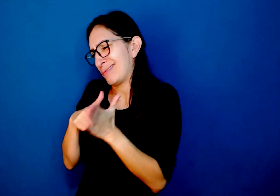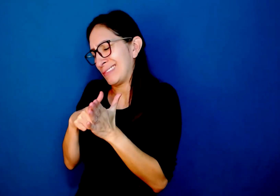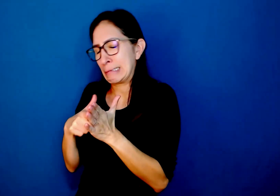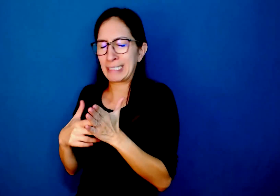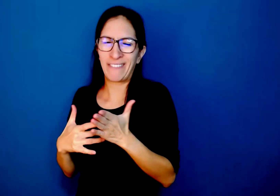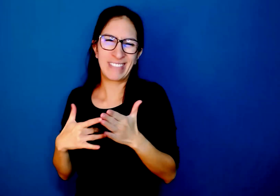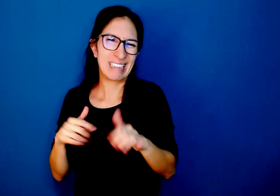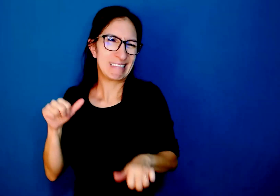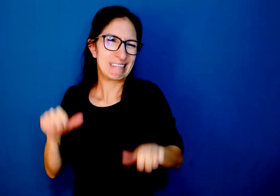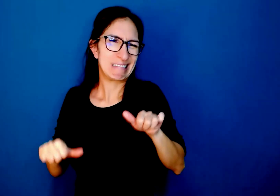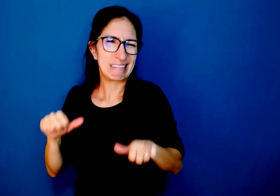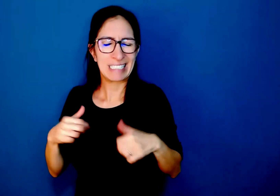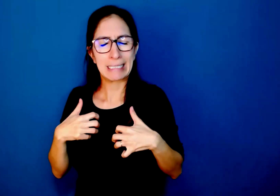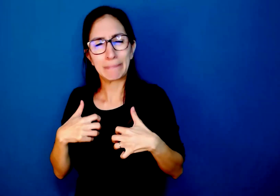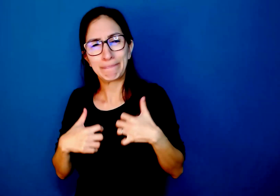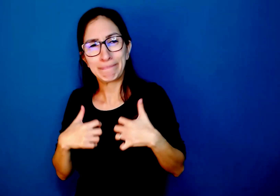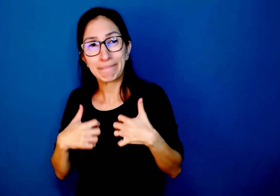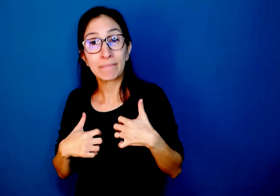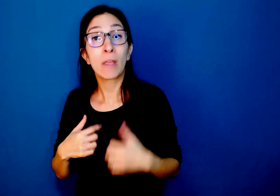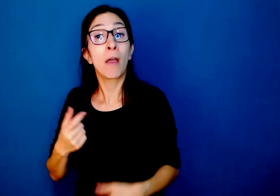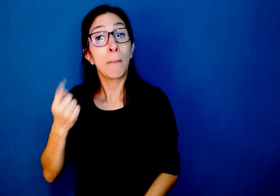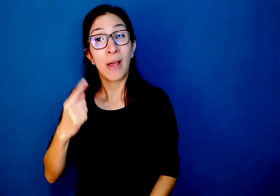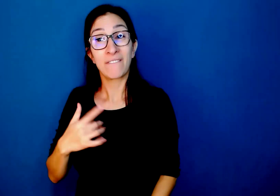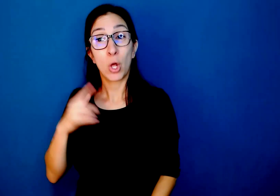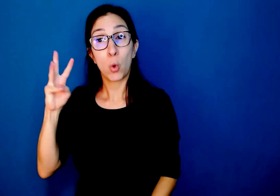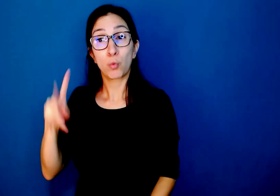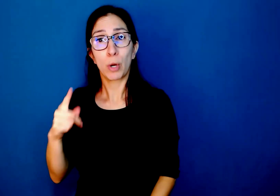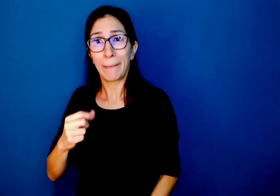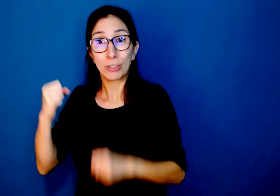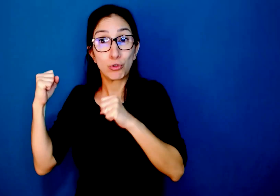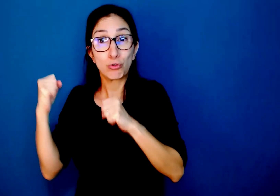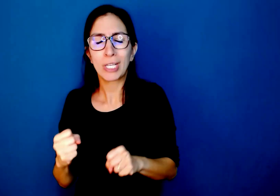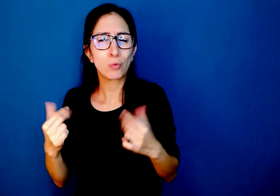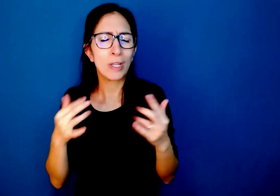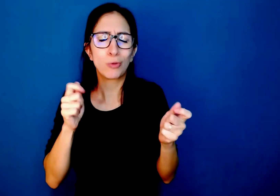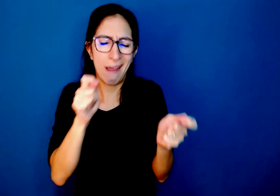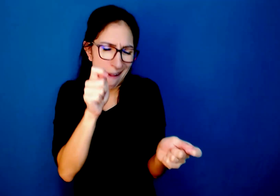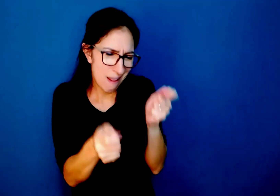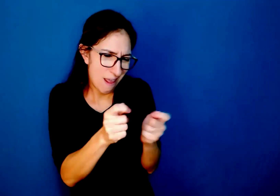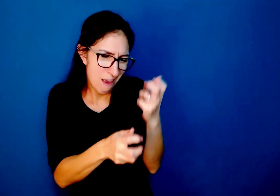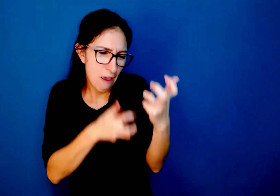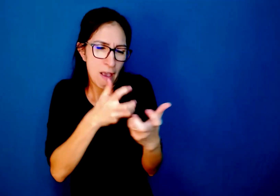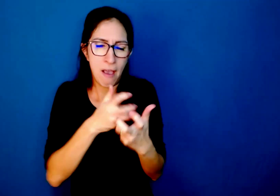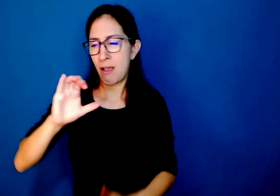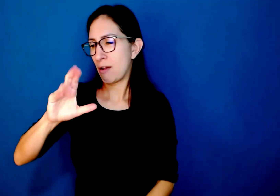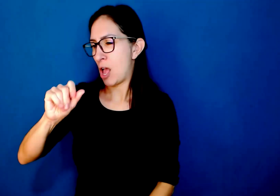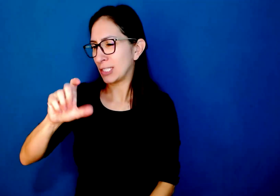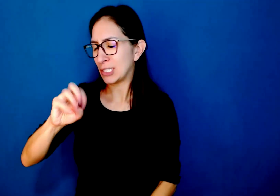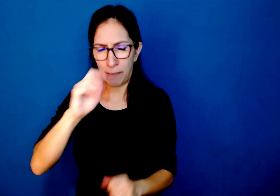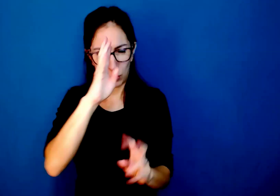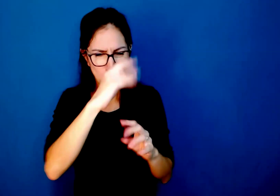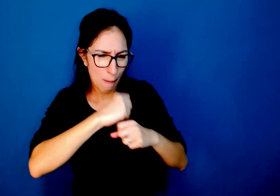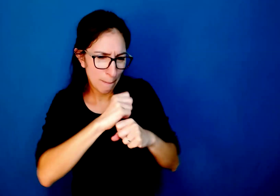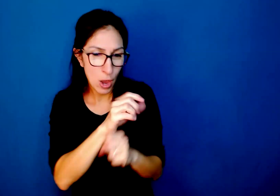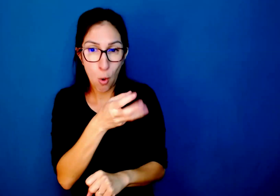So I think one of WordPress's great strengths is it's so customizable. So it is easy to go in, build your own theme, build your